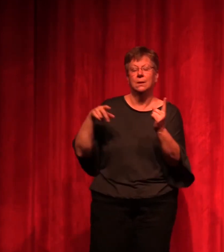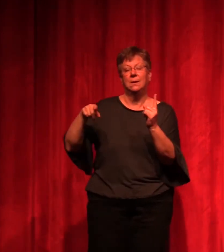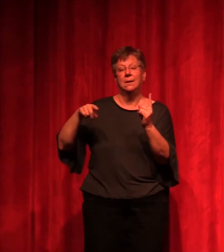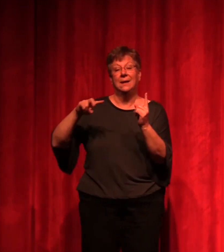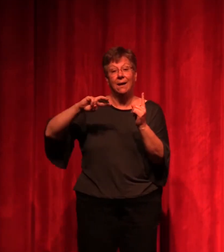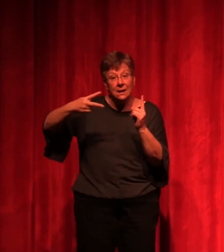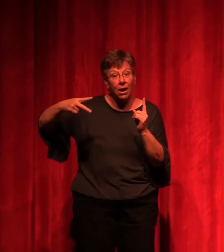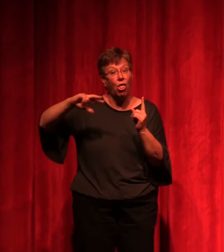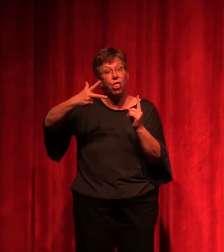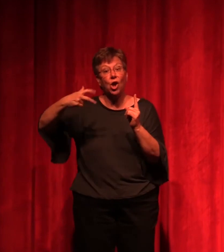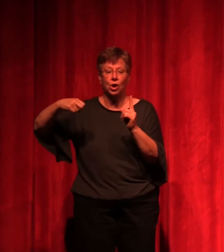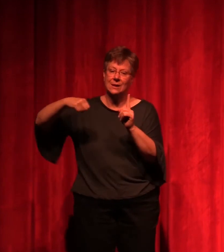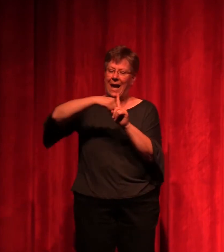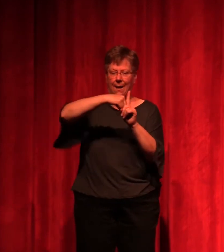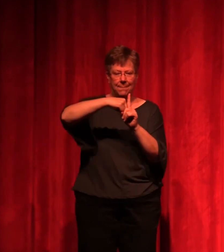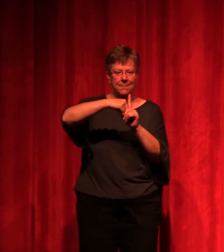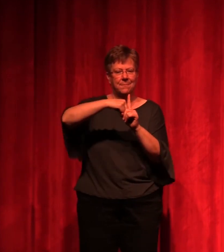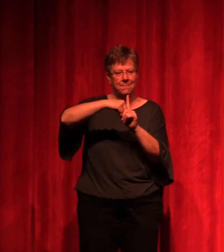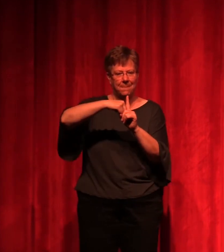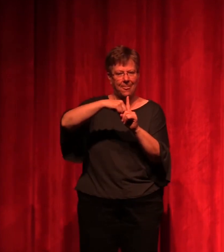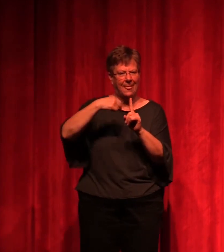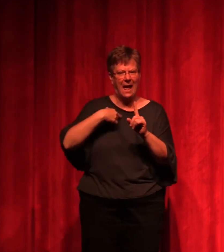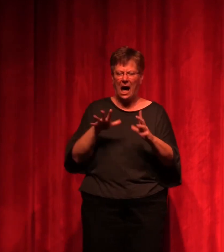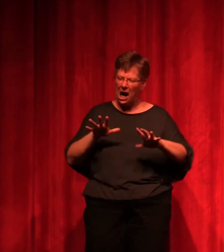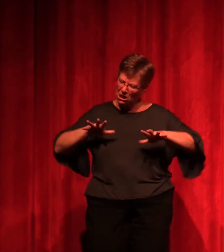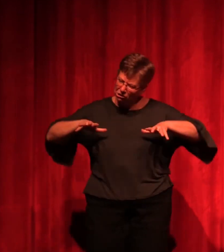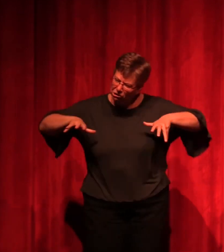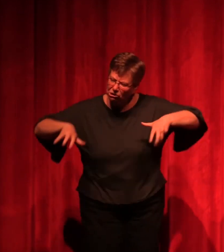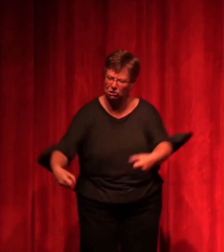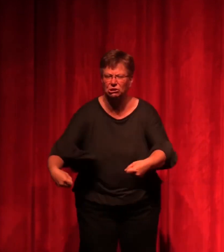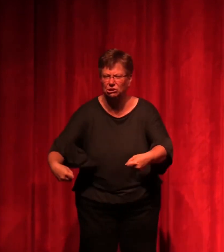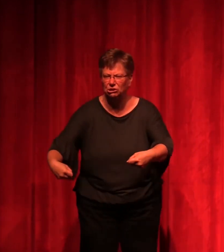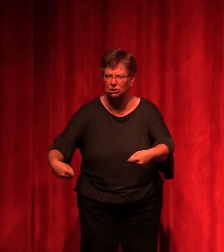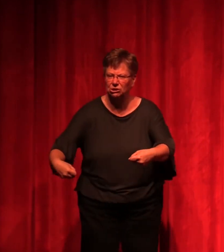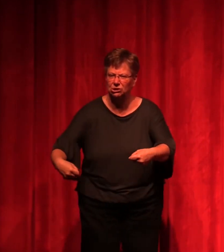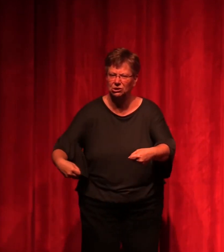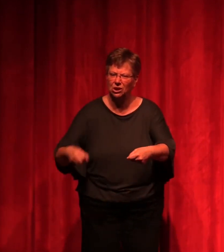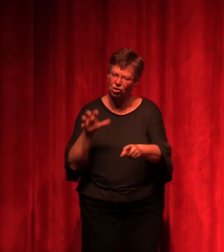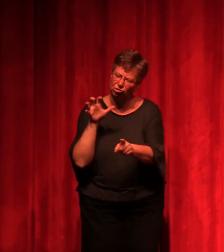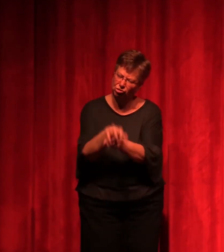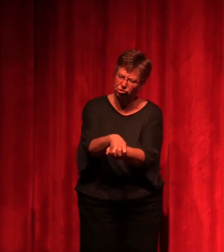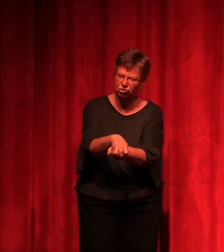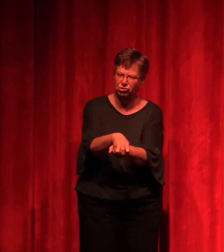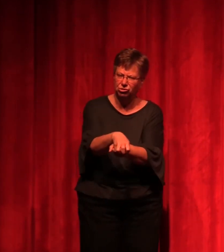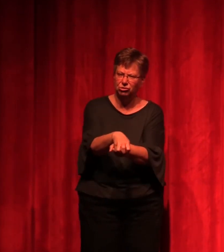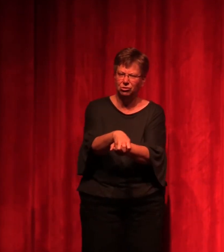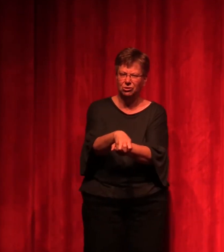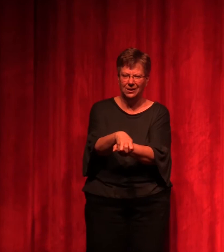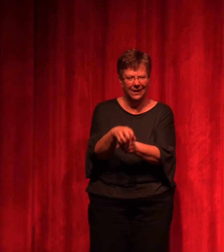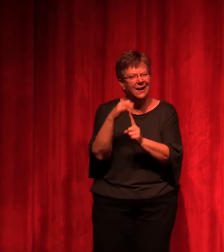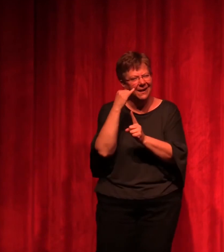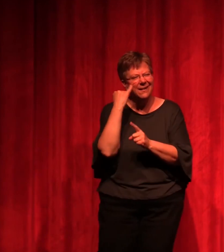third time, it's just my instincts kick in, and I just tackle the thing. And I'm not talking like there's like a rodeo way